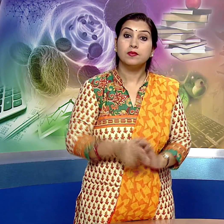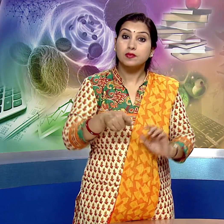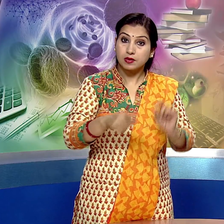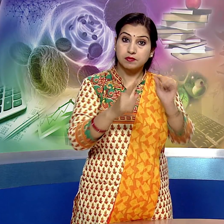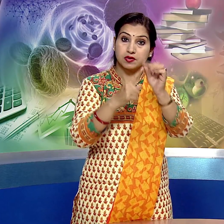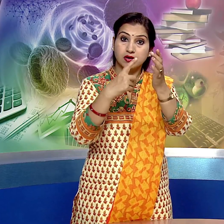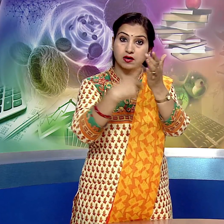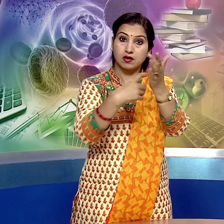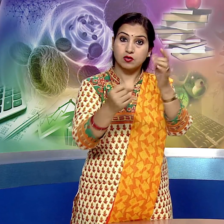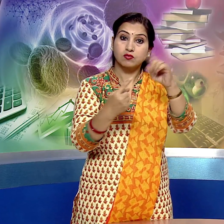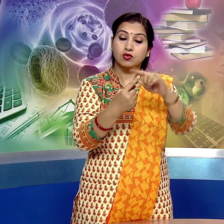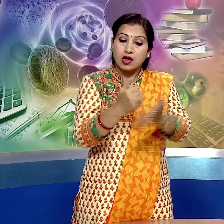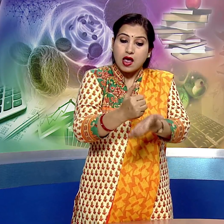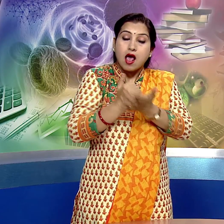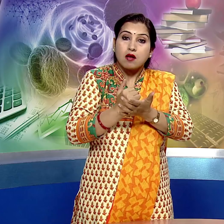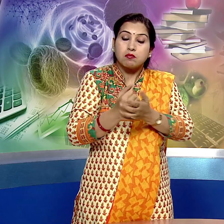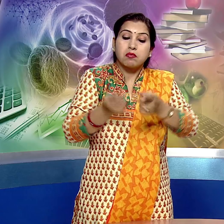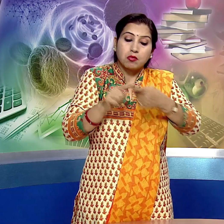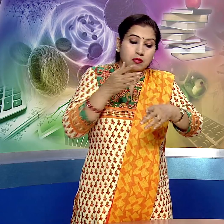Protein also helps in wound healing.